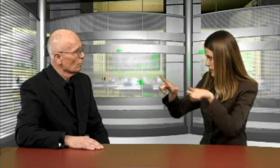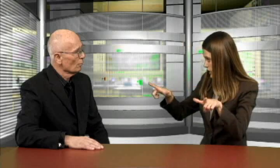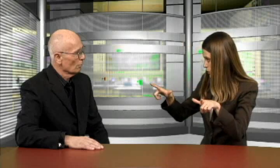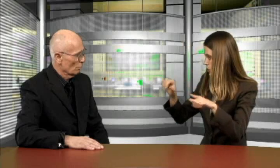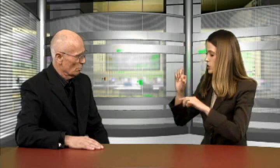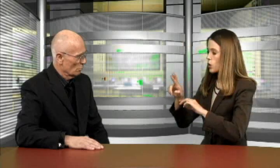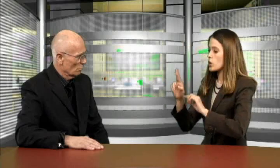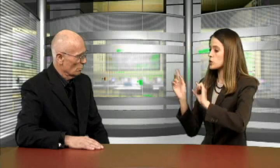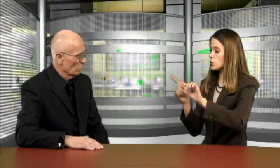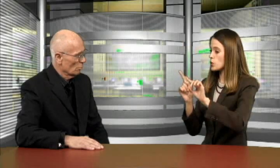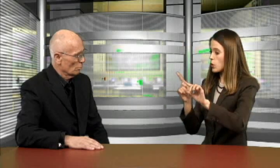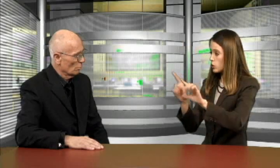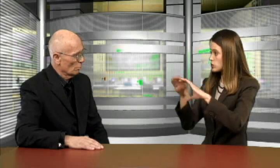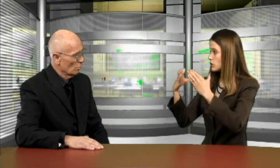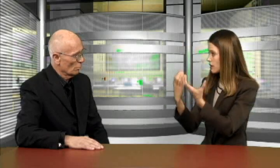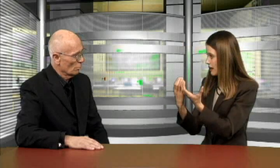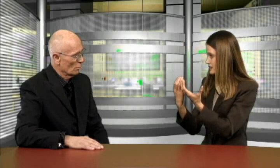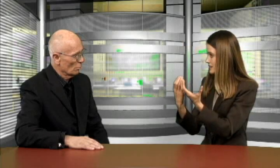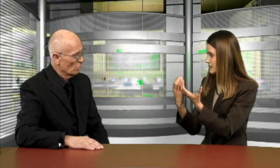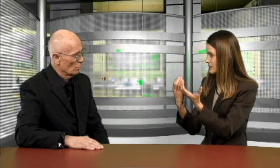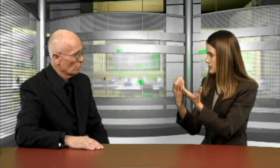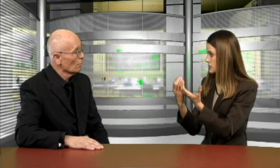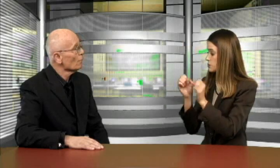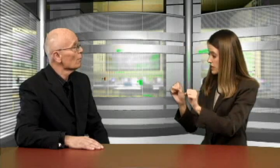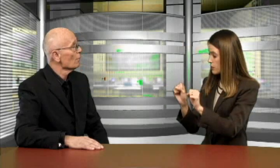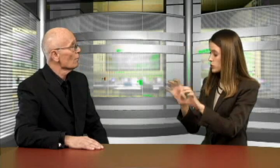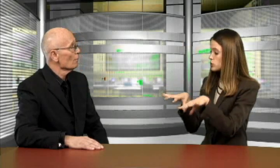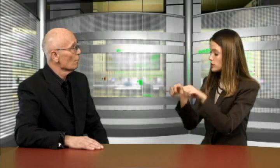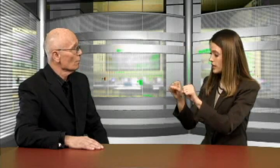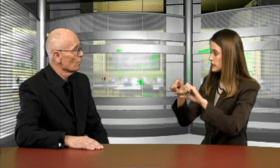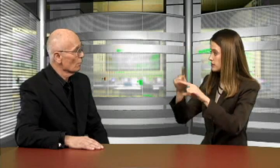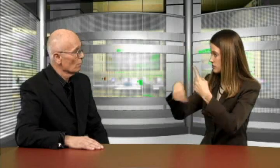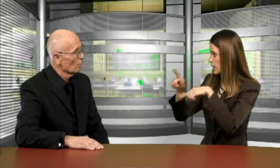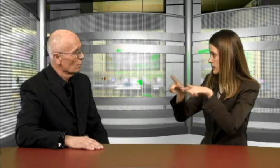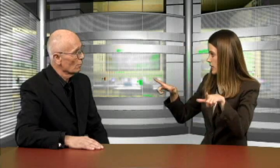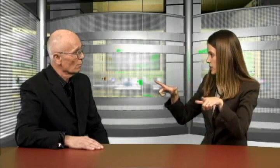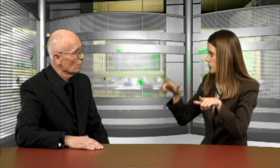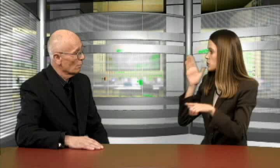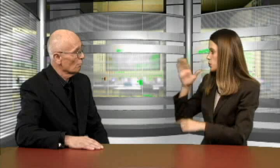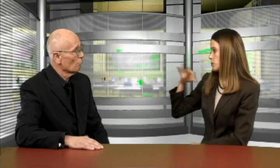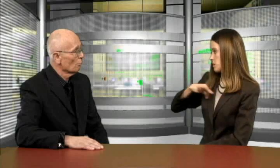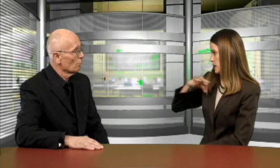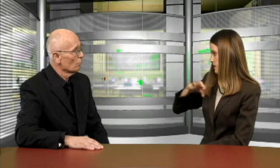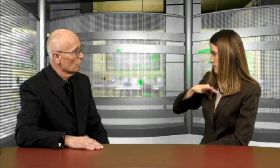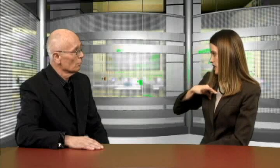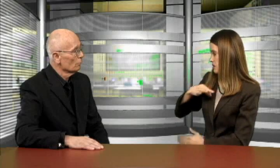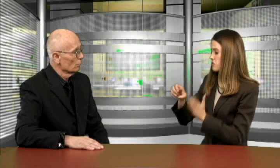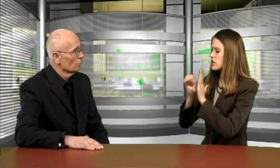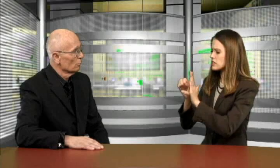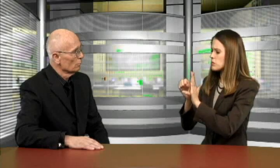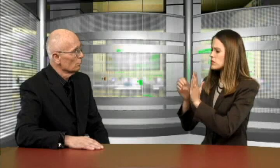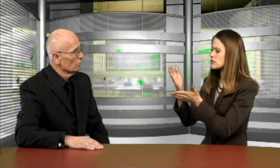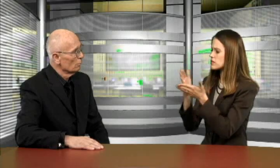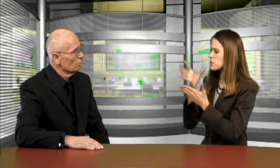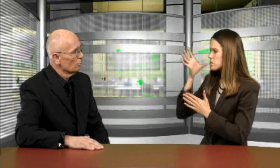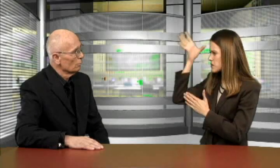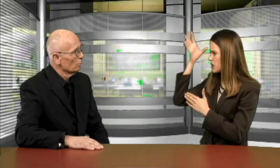the parents maybe to learn ASL or to go to ASL classes. Maybe taking sign language online could be a benefit.